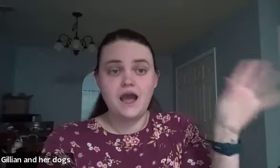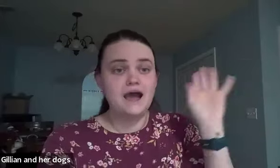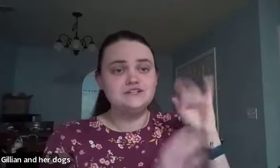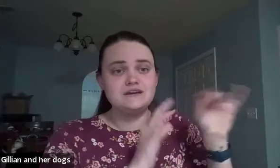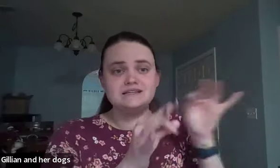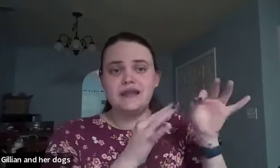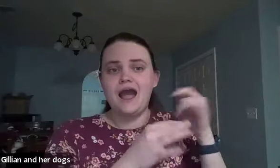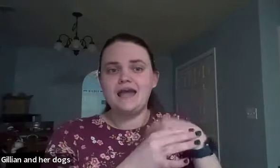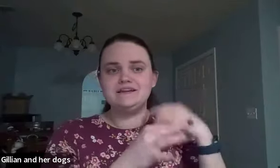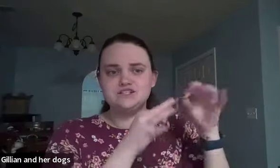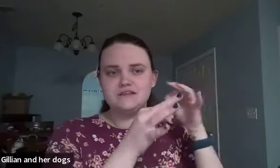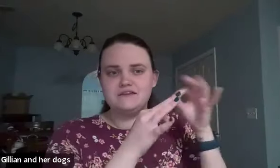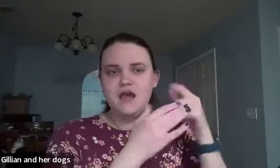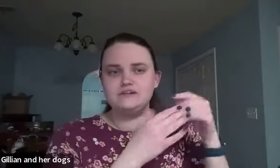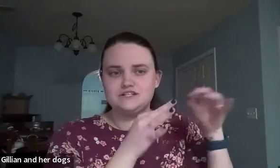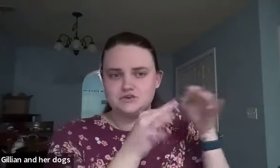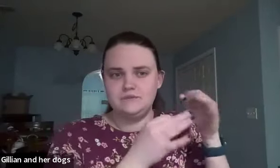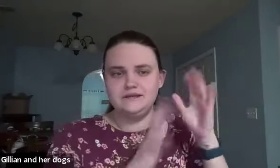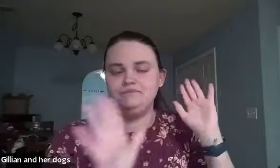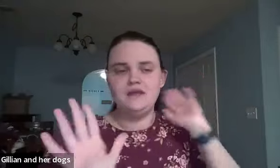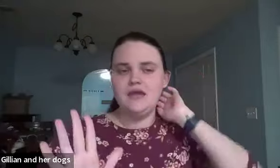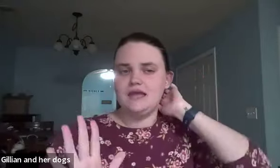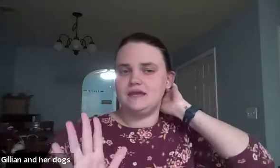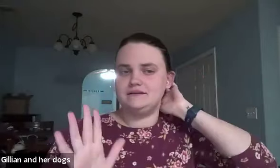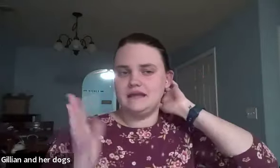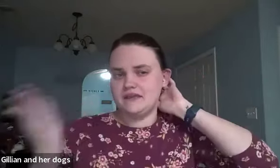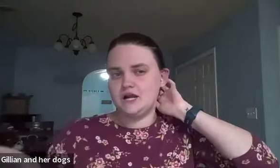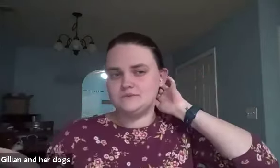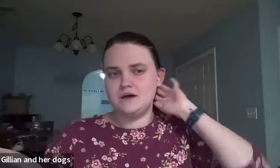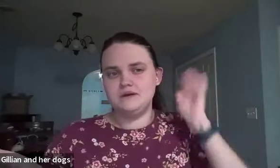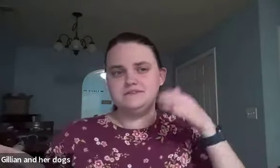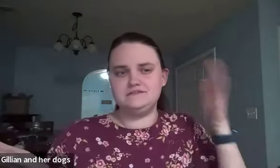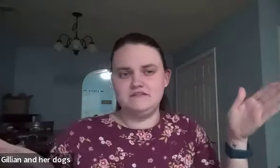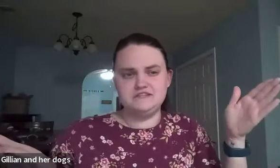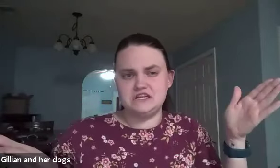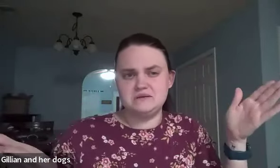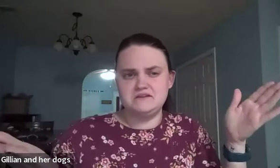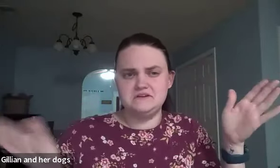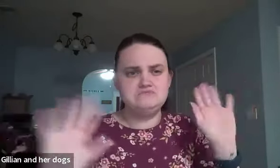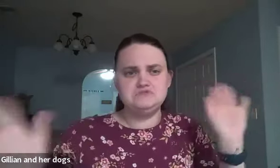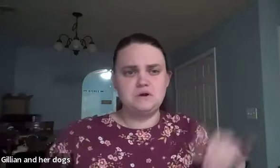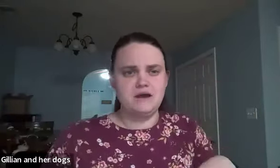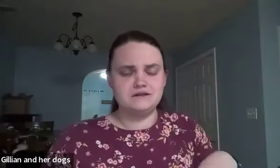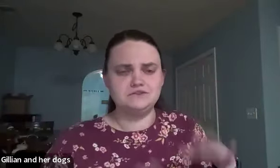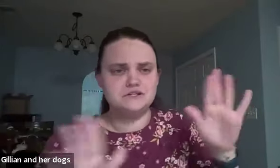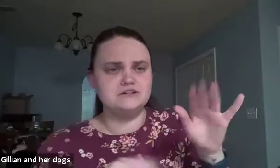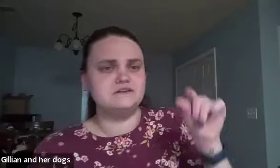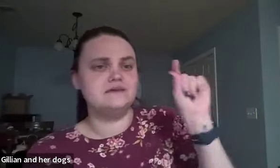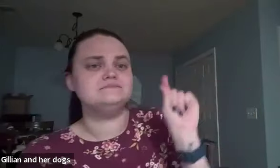ignore. I do that because I'm like, I like to try to think of how to describe it. And I think it helps some, but if it does not benefit you, don't worry about it. Do not stress on that.